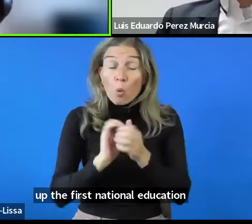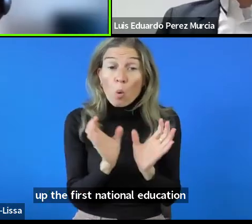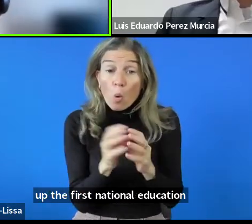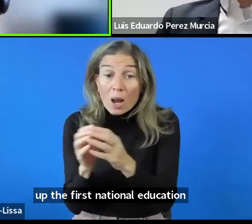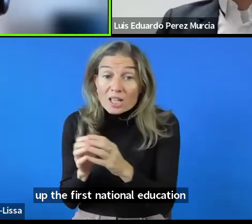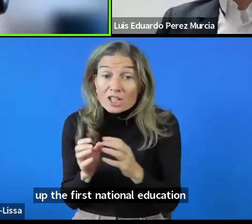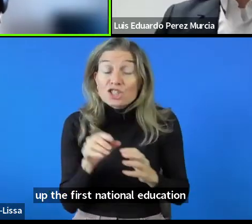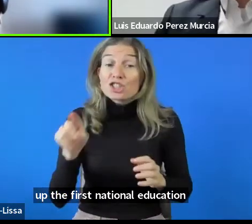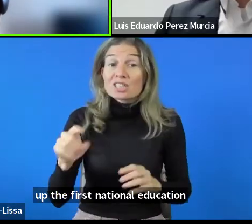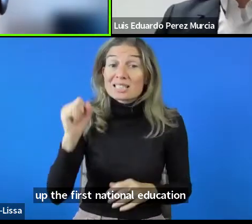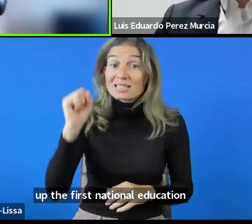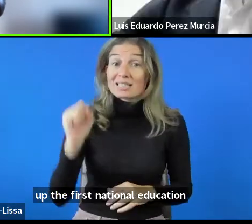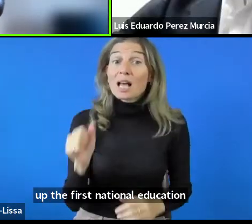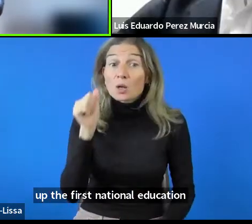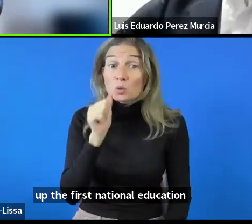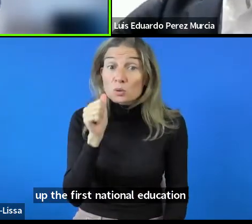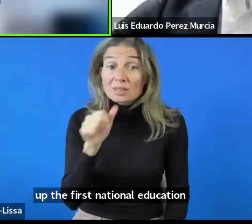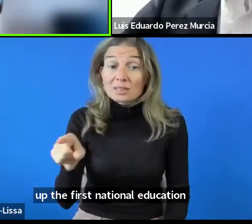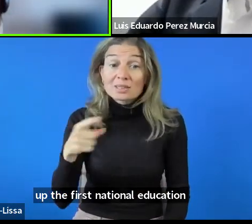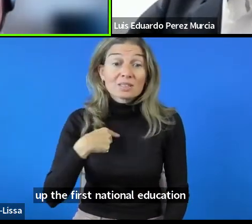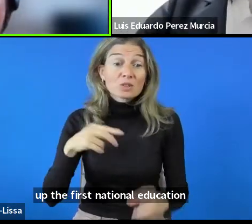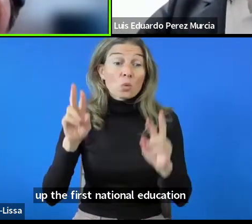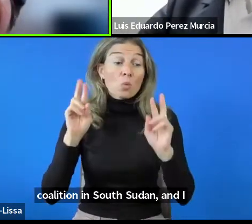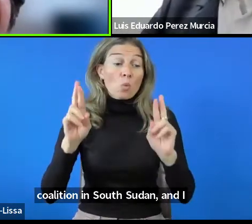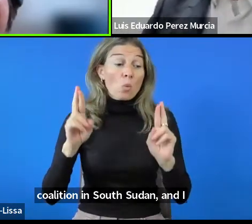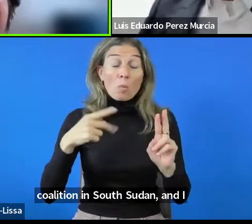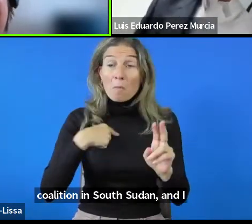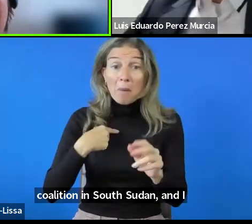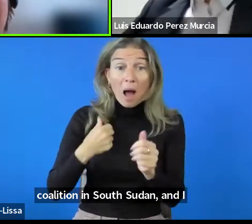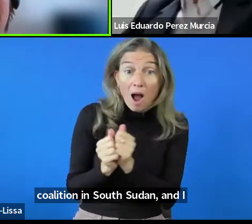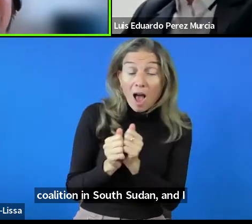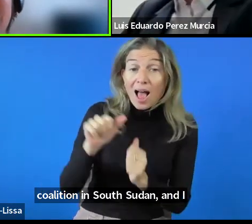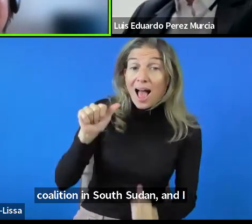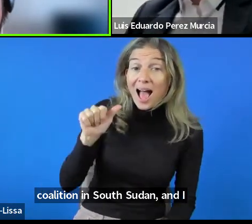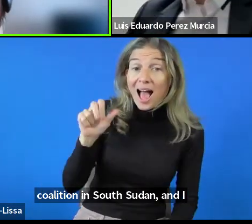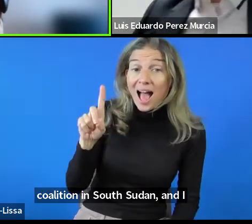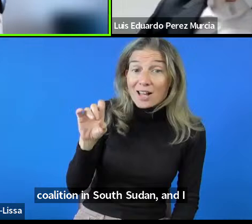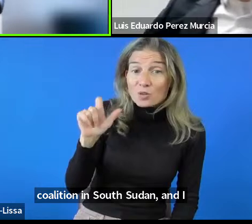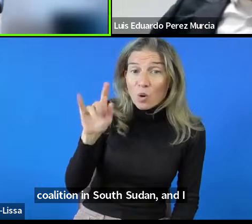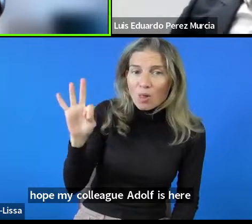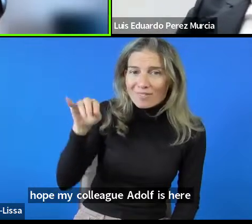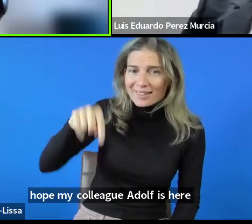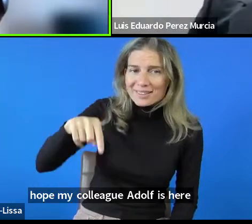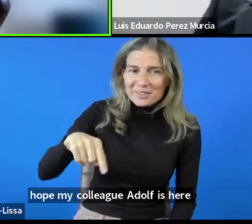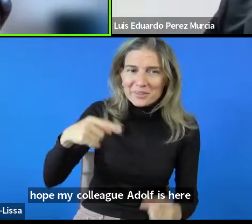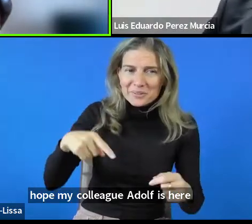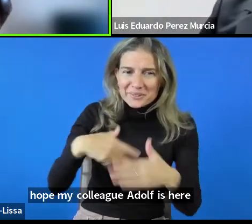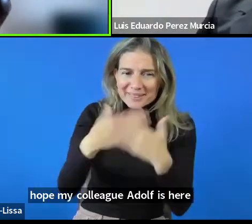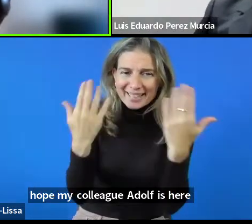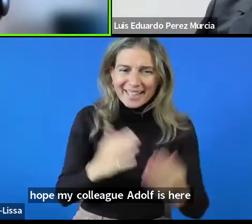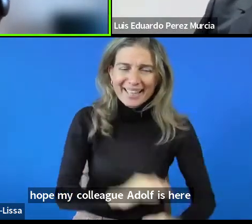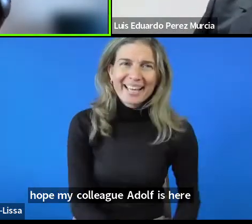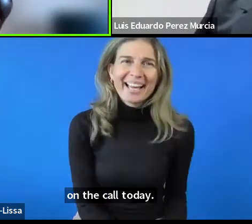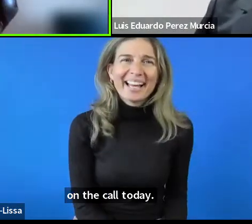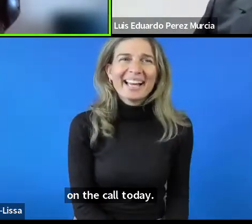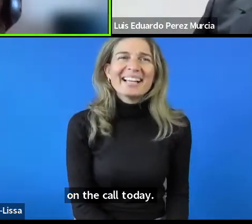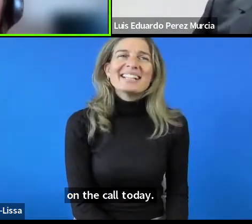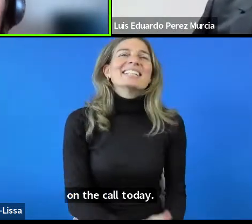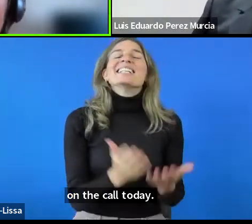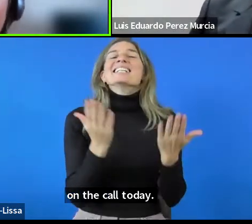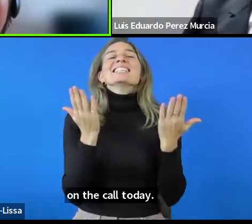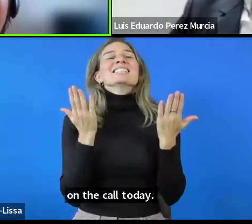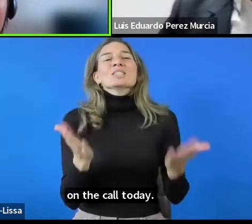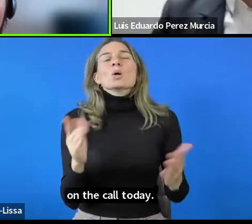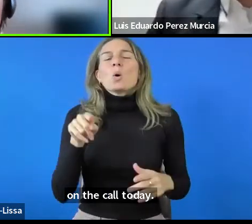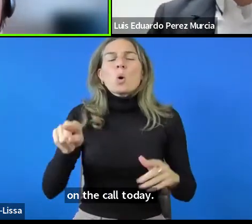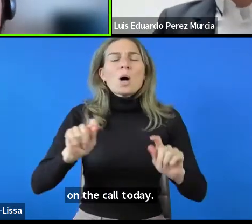Sudan. And I hope Adolf, my colleague Adolf, is here on this call today. So the team really has an unwavering